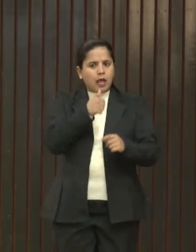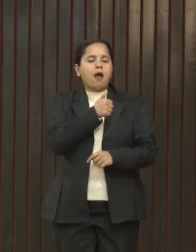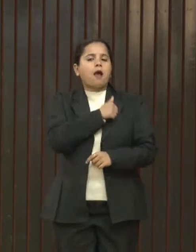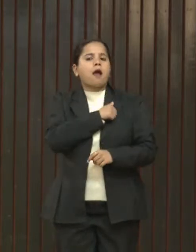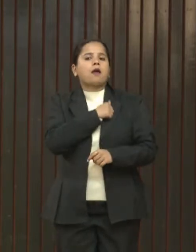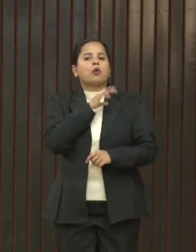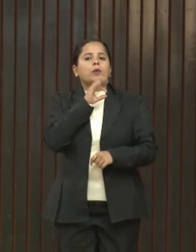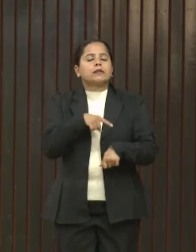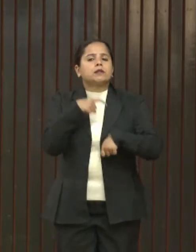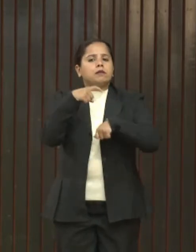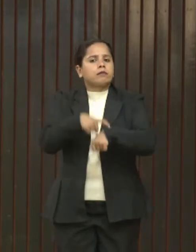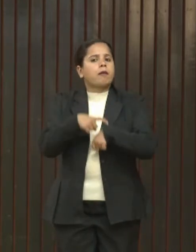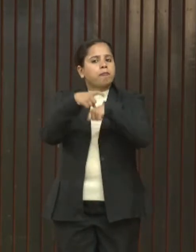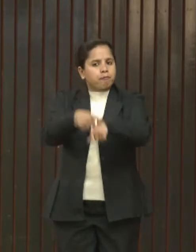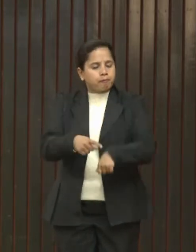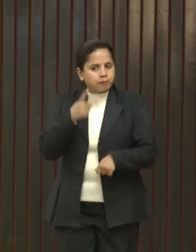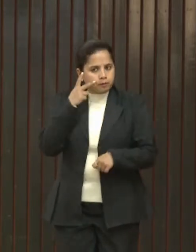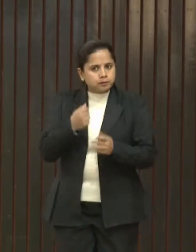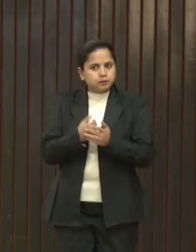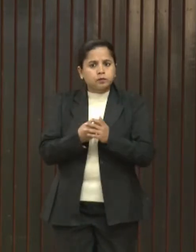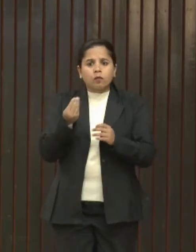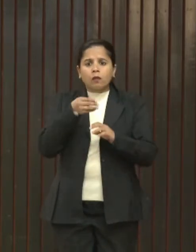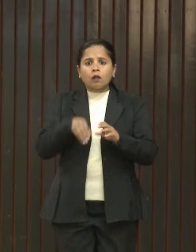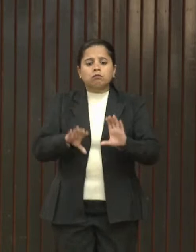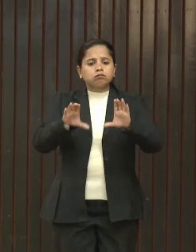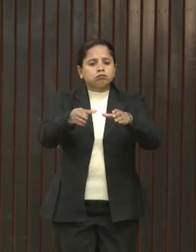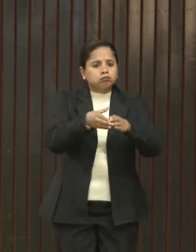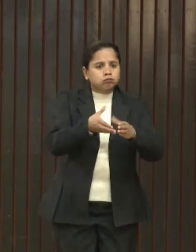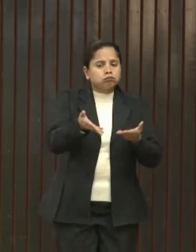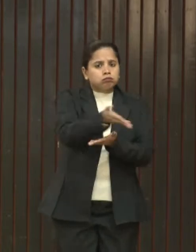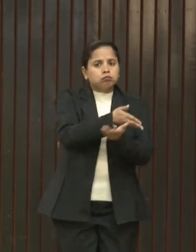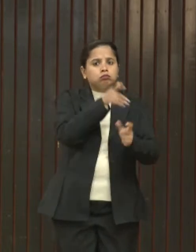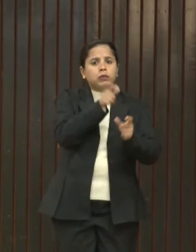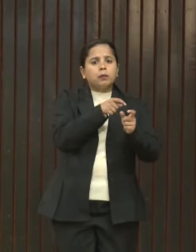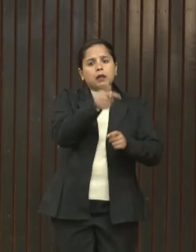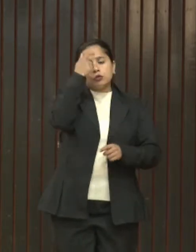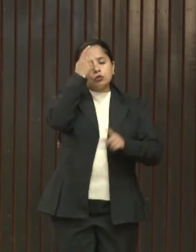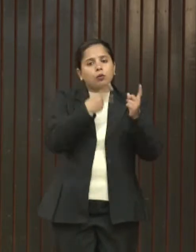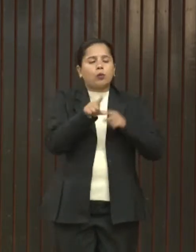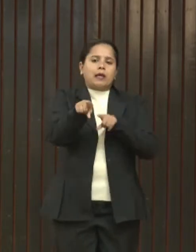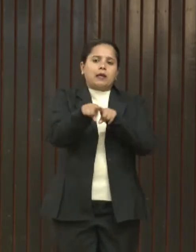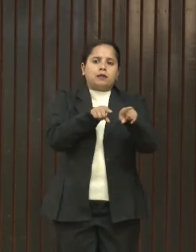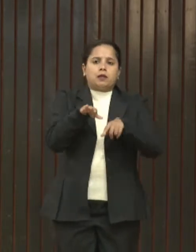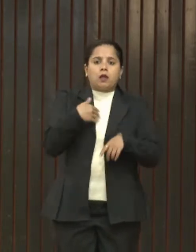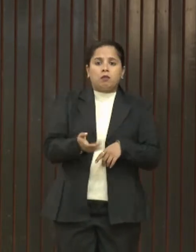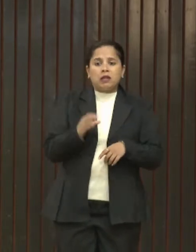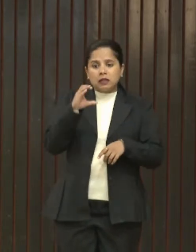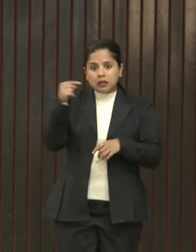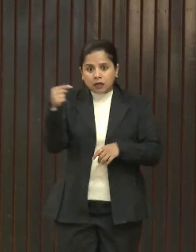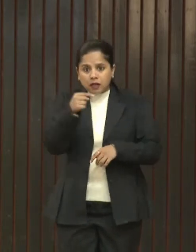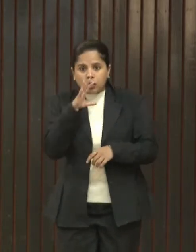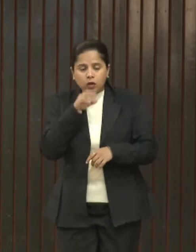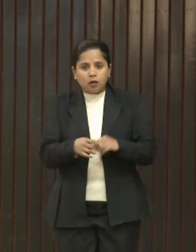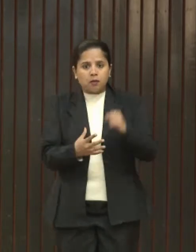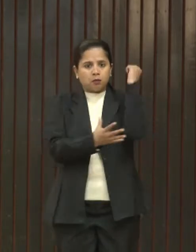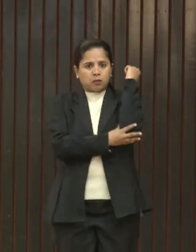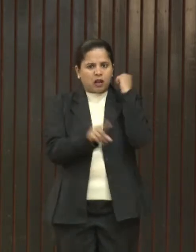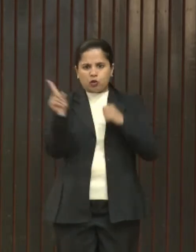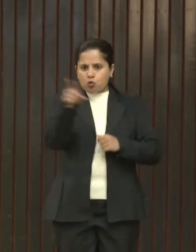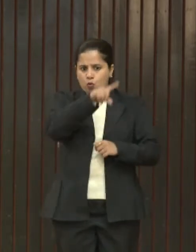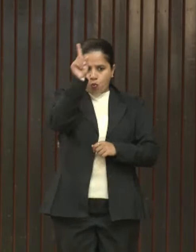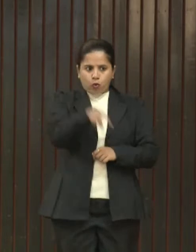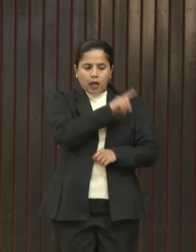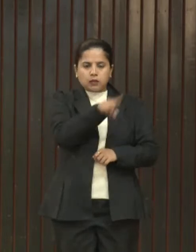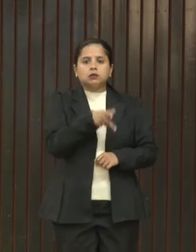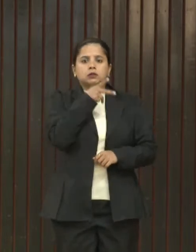of the time to vulnerable subjects or populations. For example, the criminalization of beggary, which